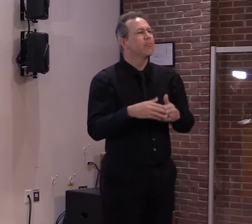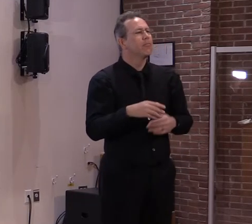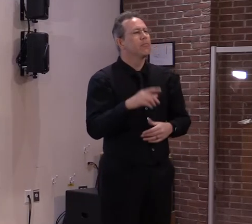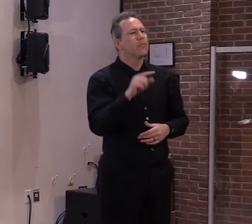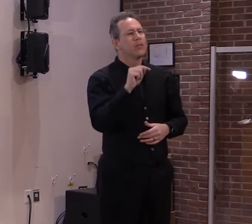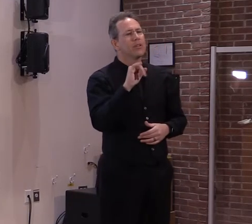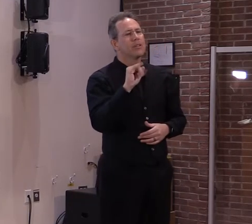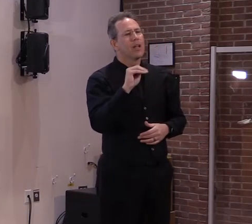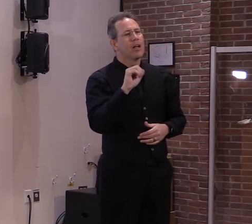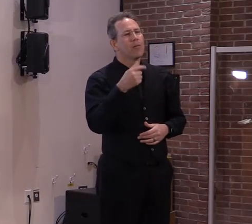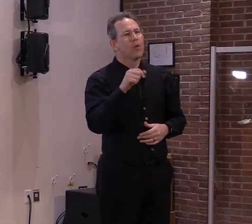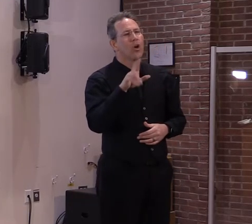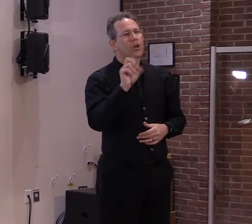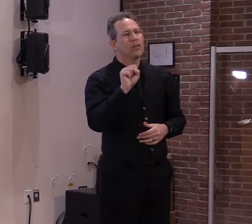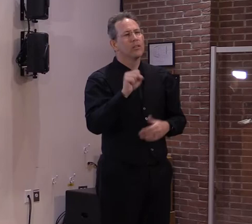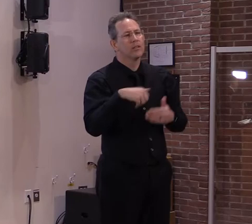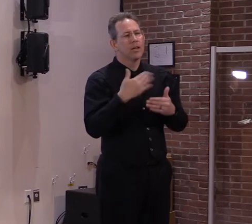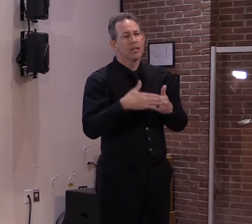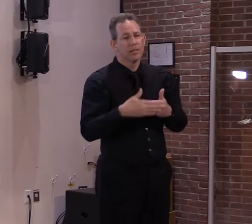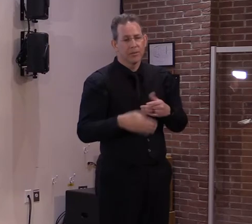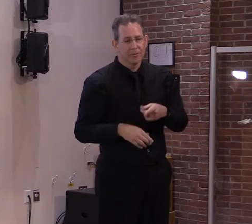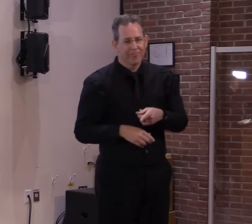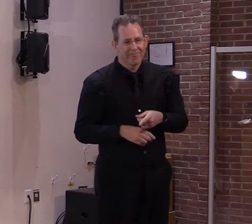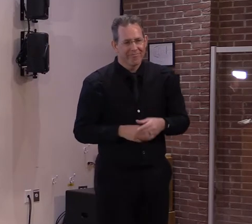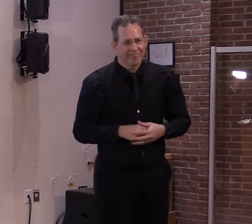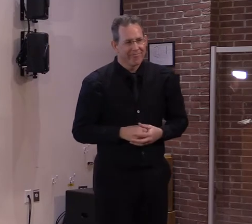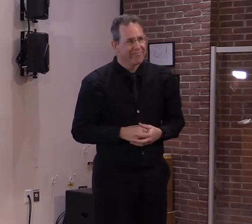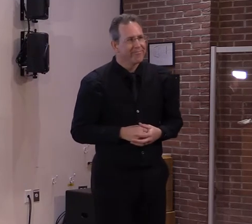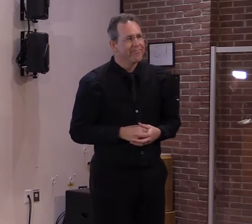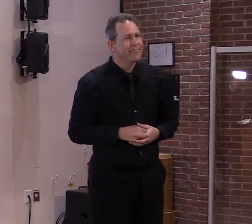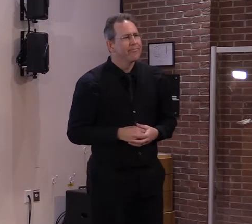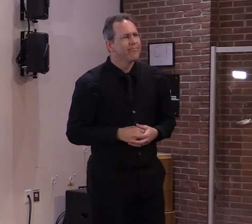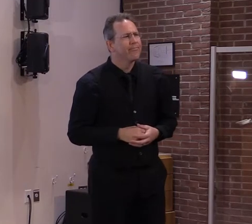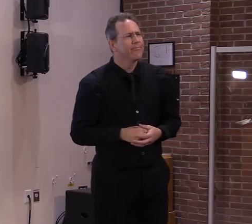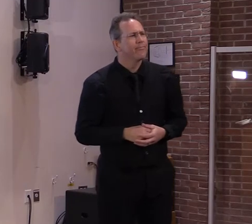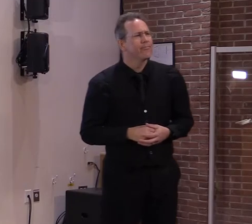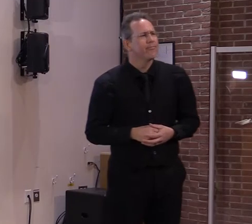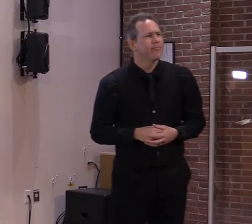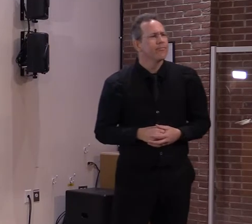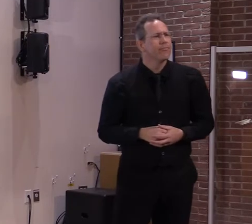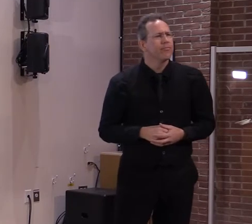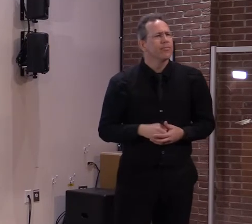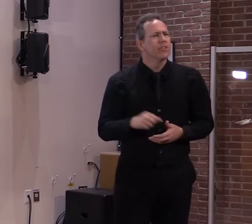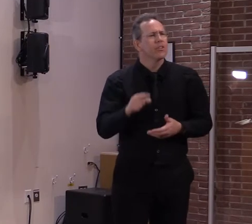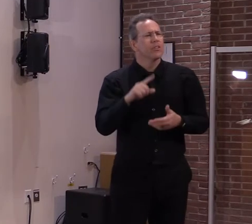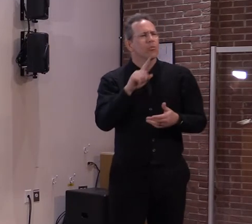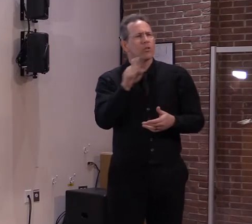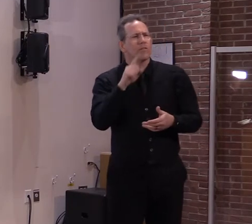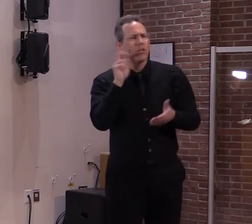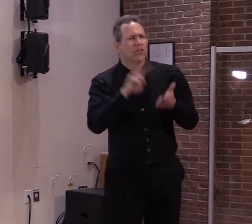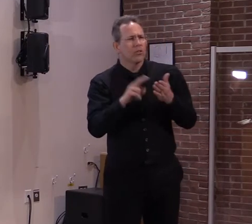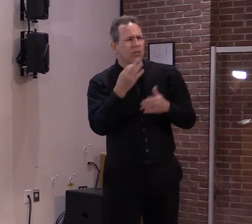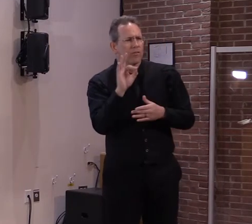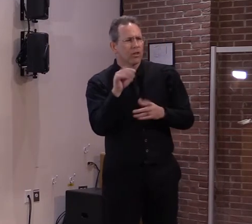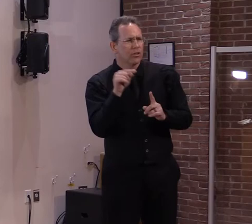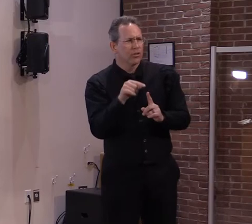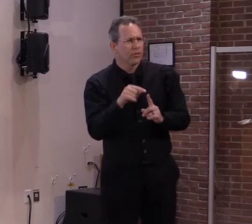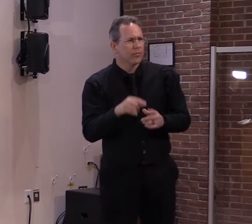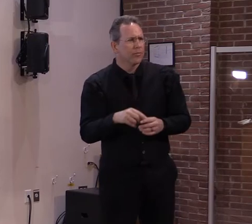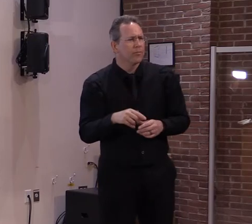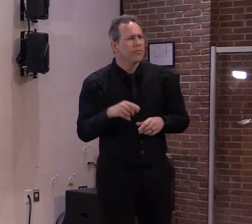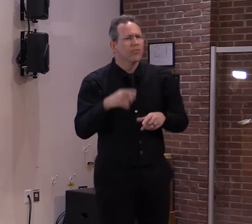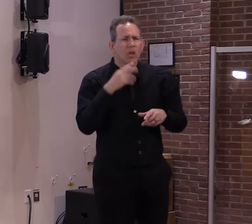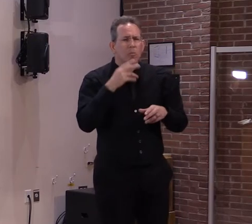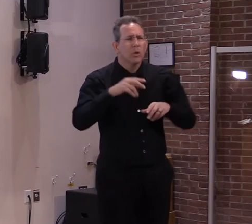Yes, this is also for Secretary French. I think you might have answered it a little bit. For the distancing guidance, when will that be coming